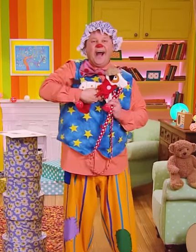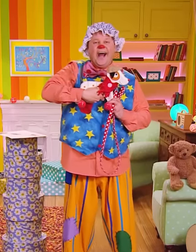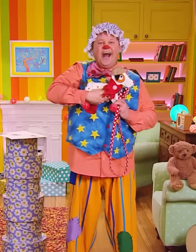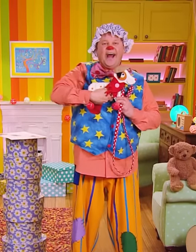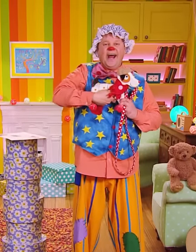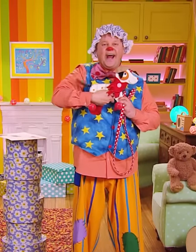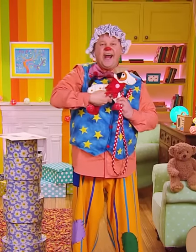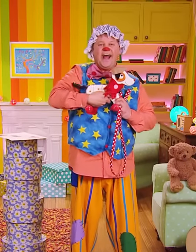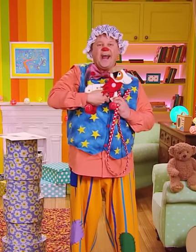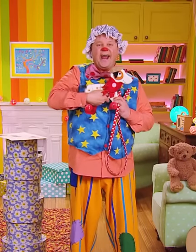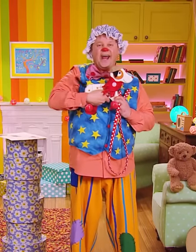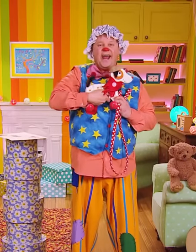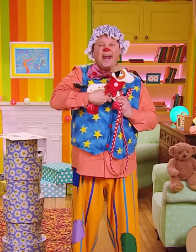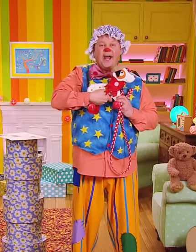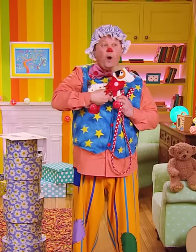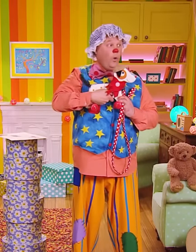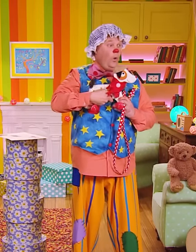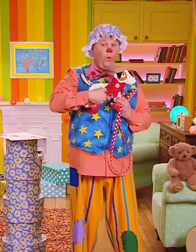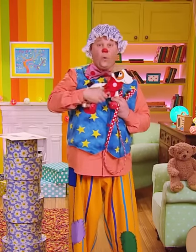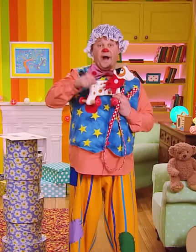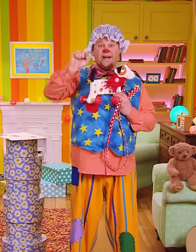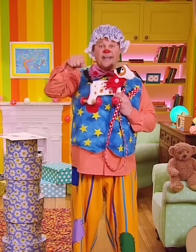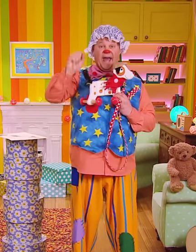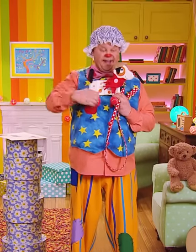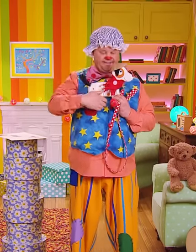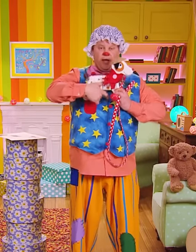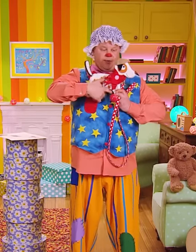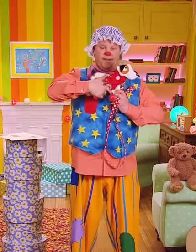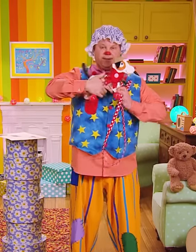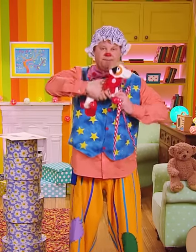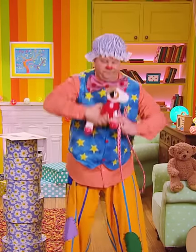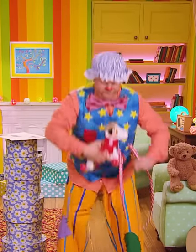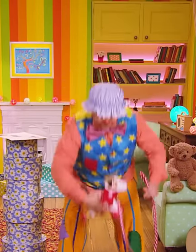how to sign hide and seek? Oh, yes. Wait.